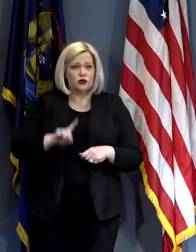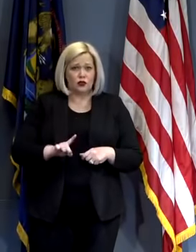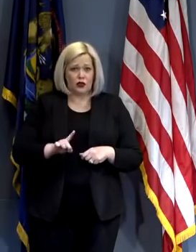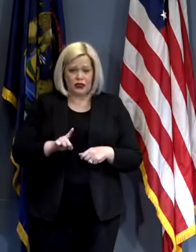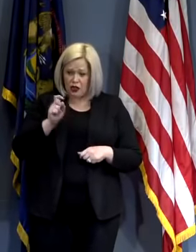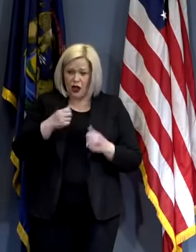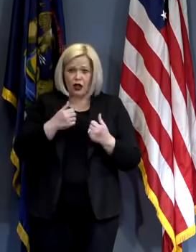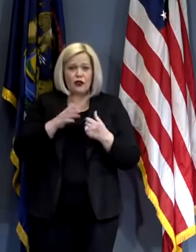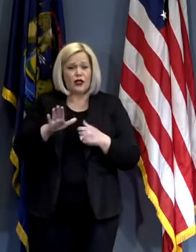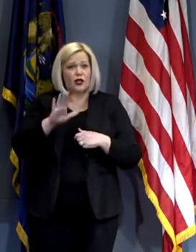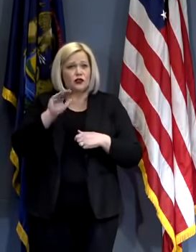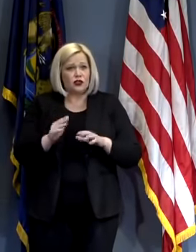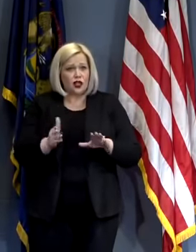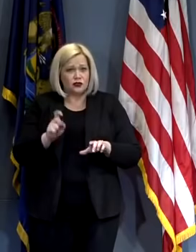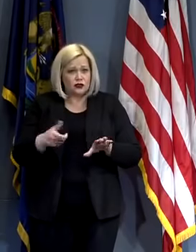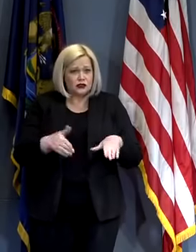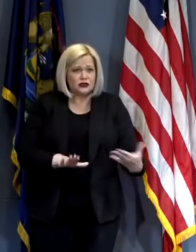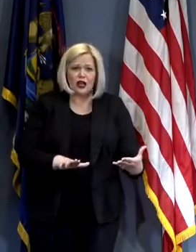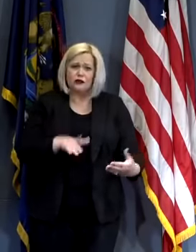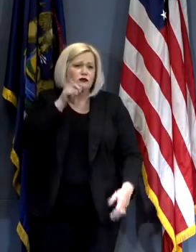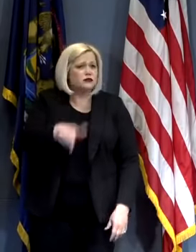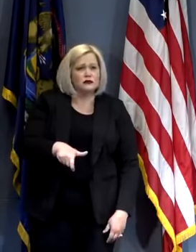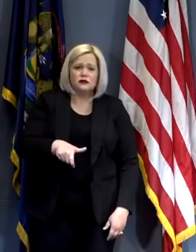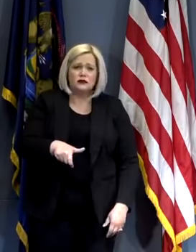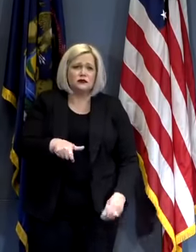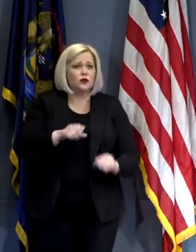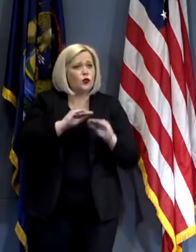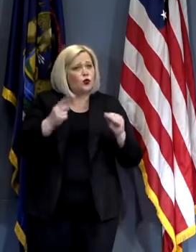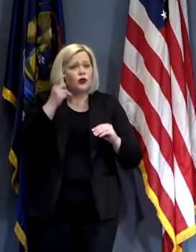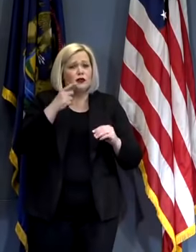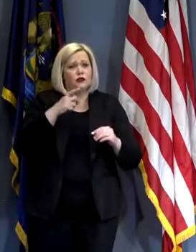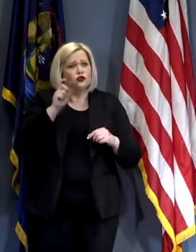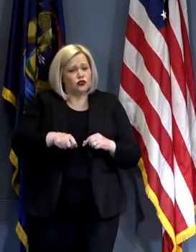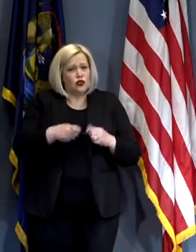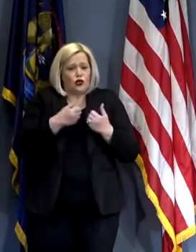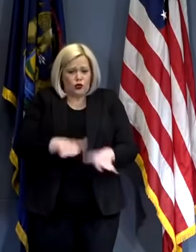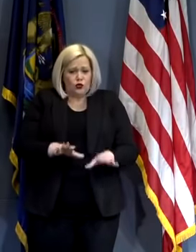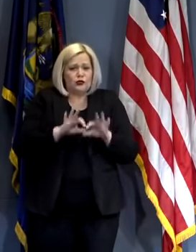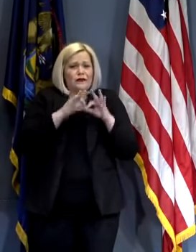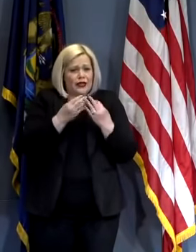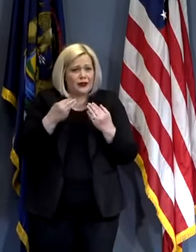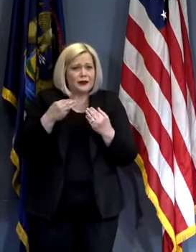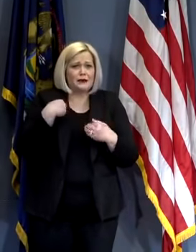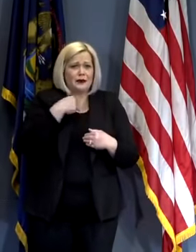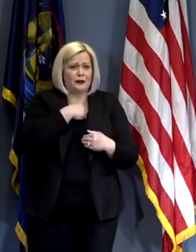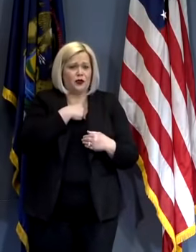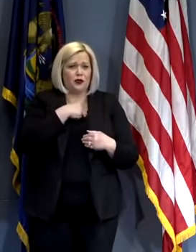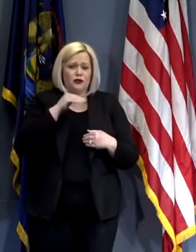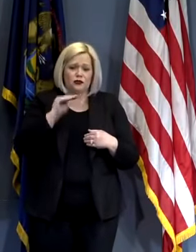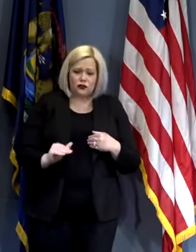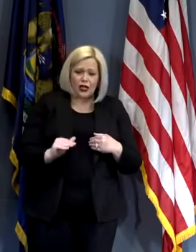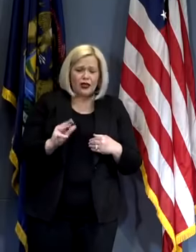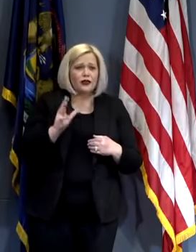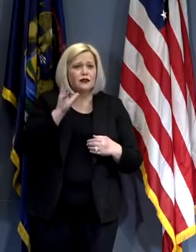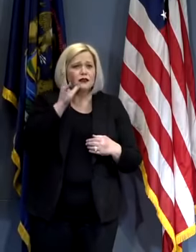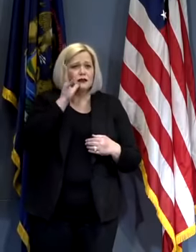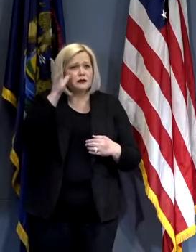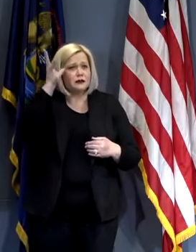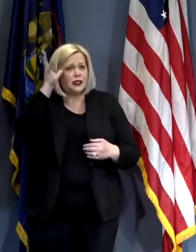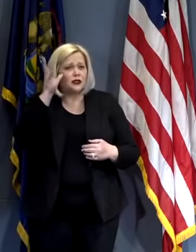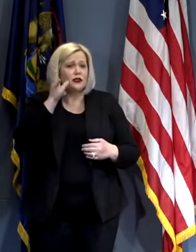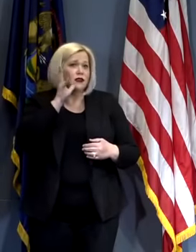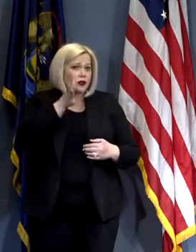their child to this virus. Nobody does. Nobody deserves to lose a child or a parent or a grandparent